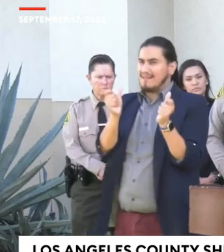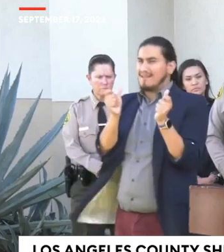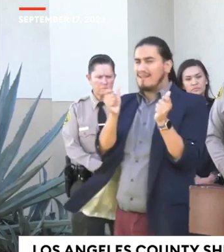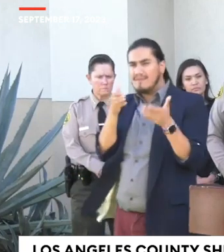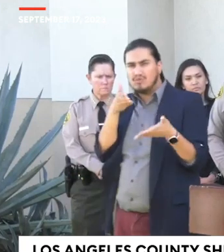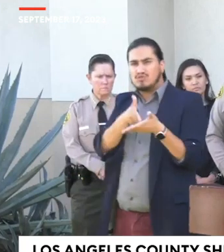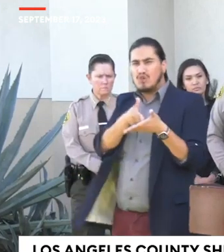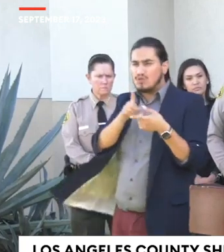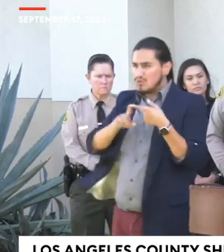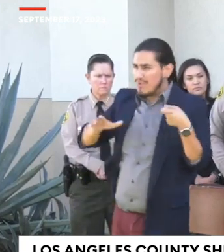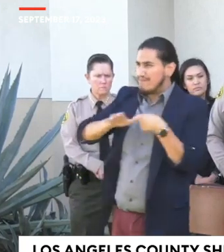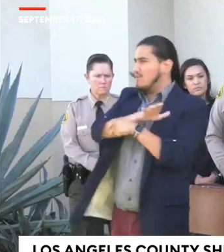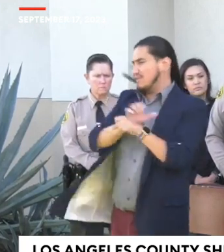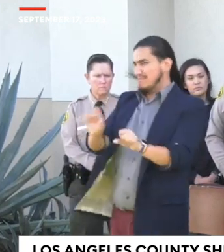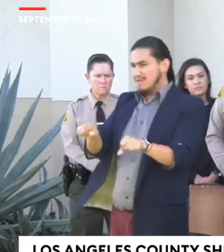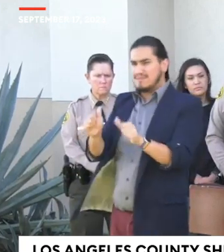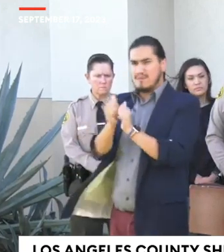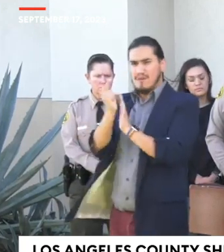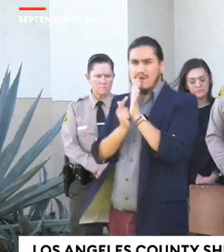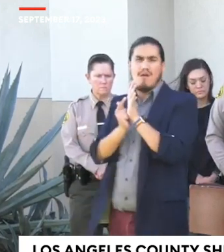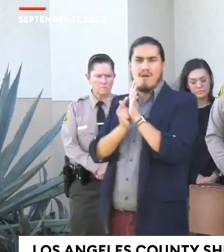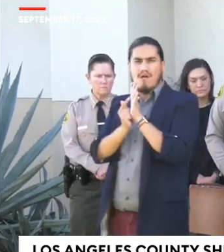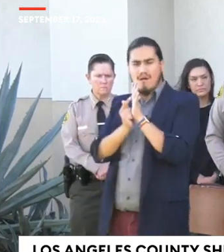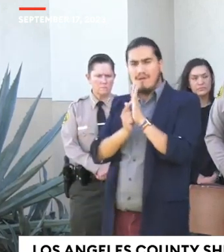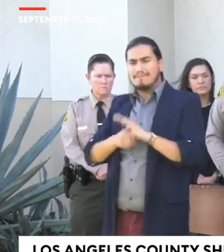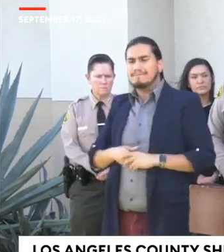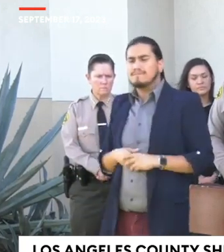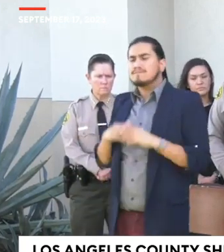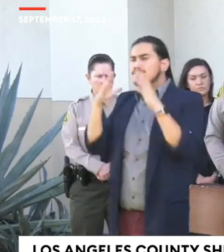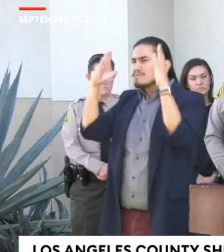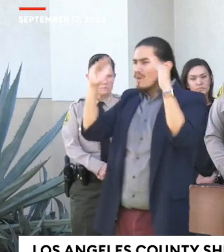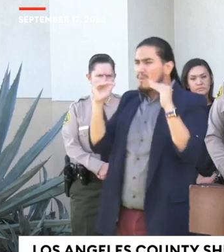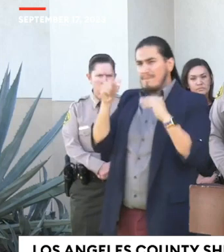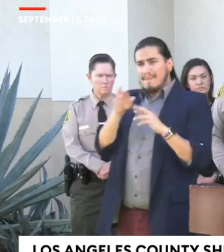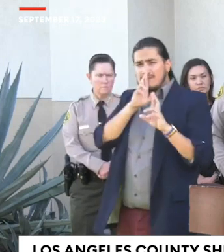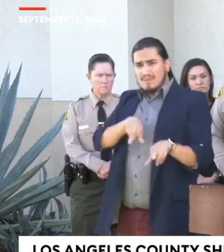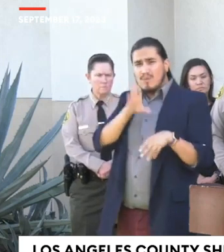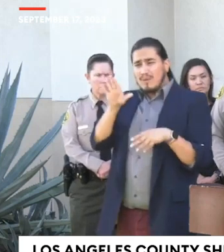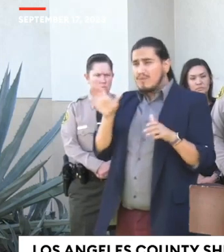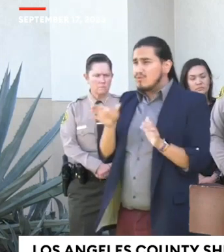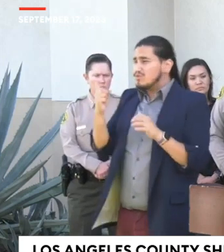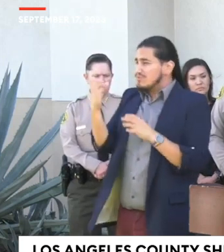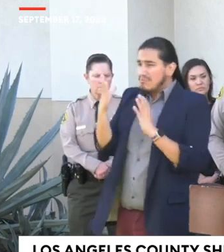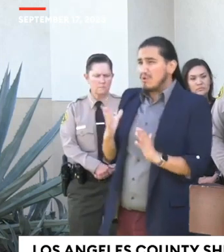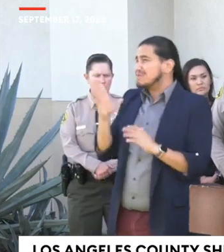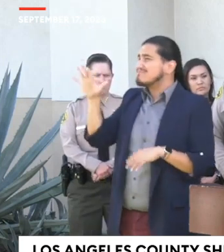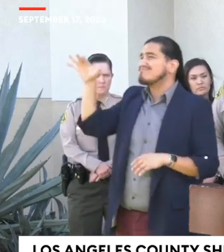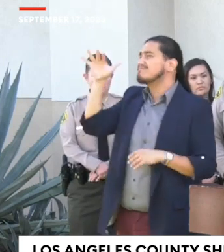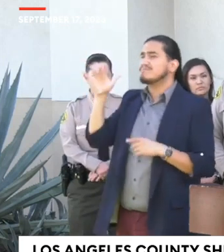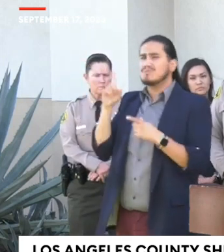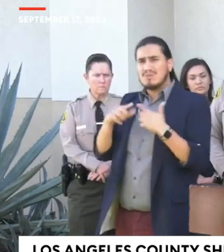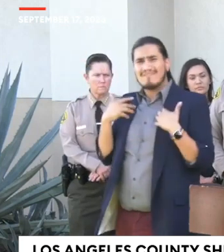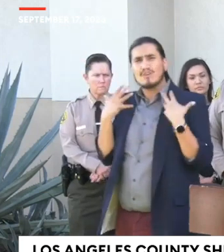prosecuted to the fullest extent of the law. I am very hopeful this reward will encourage someone to have the